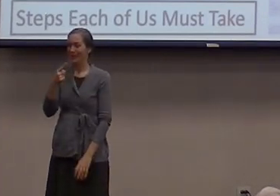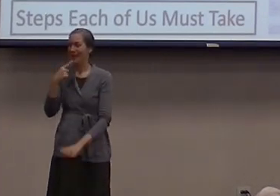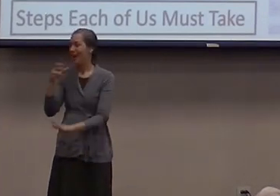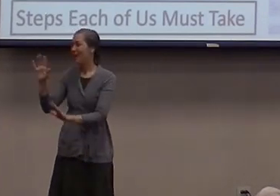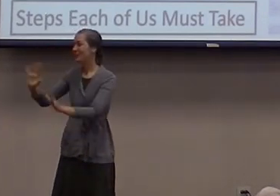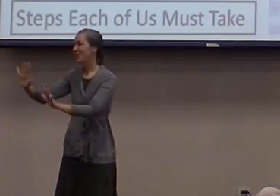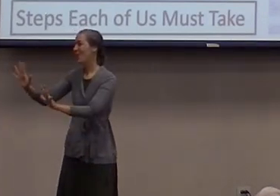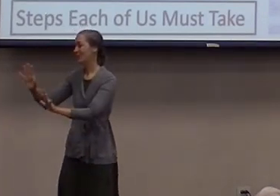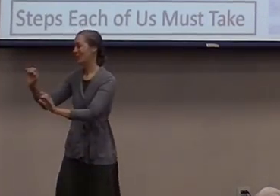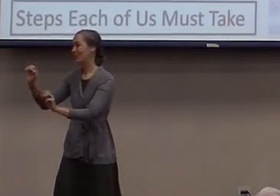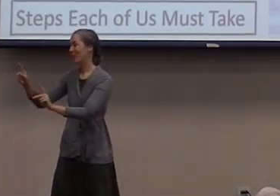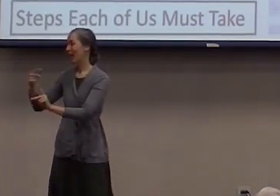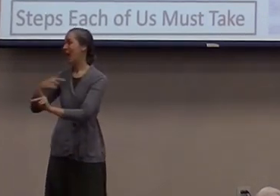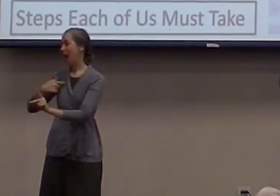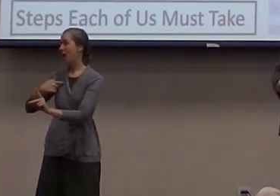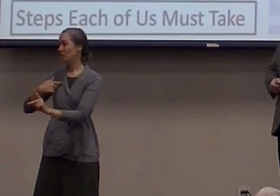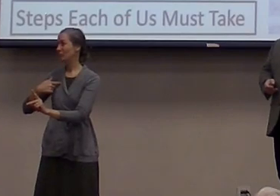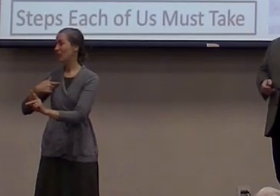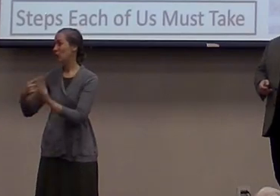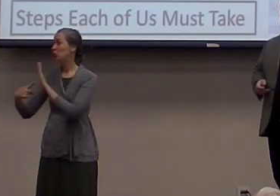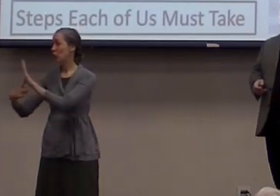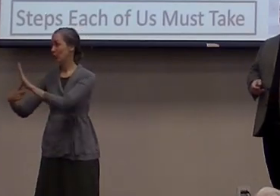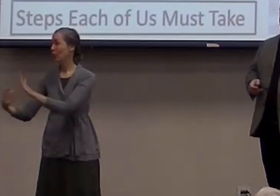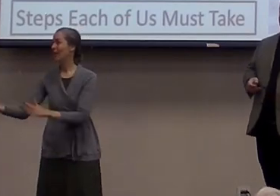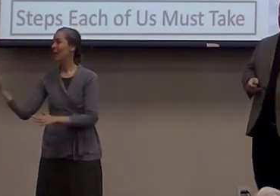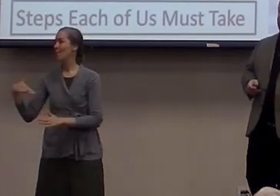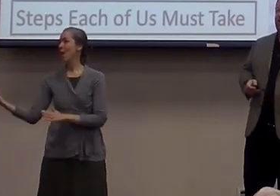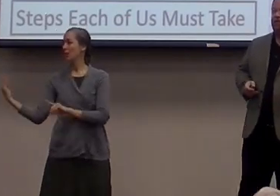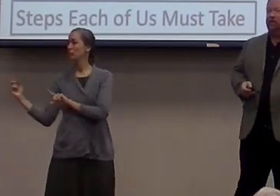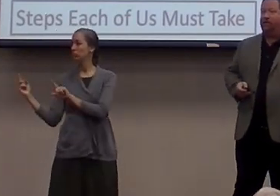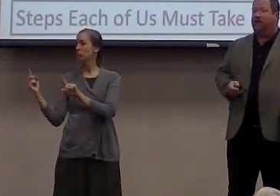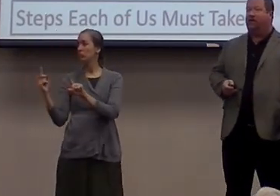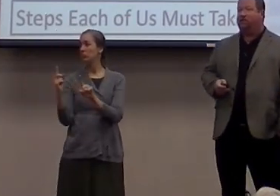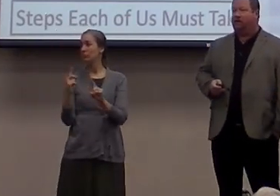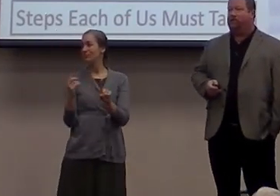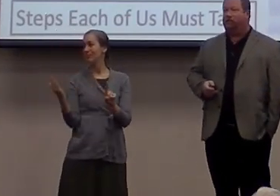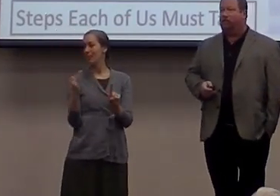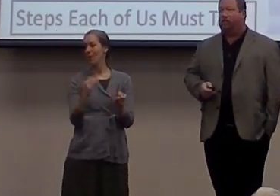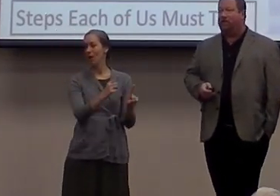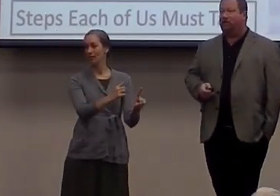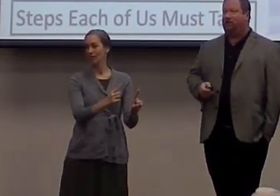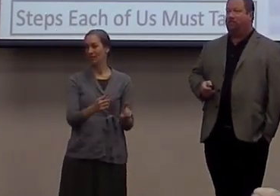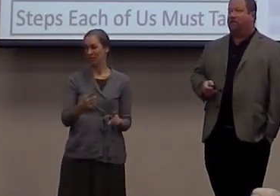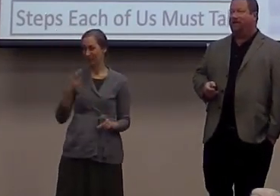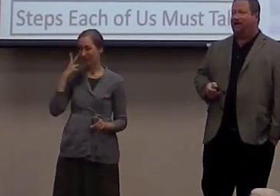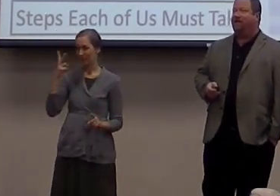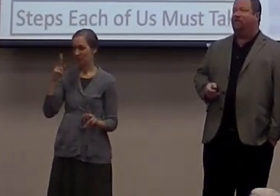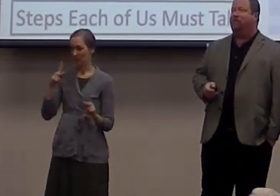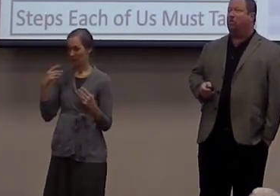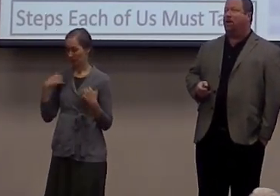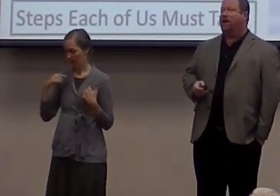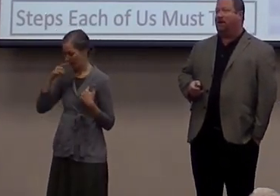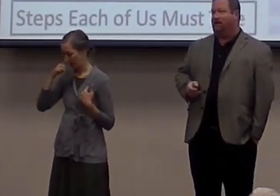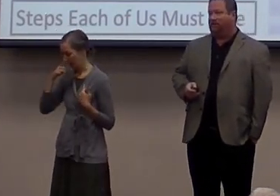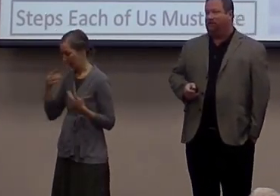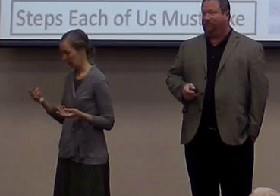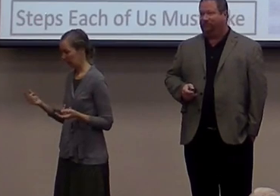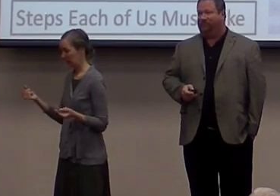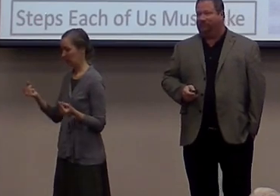right where you need to go, and it'll make a big difference. You'll see people walking around with their kids looking for some place to give them